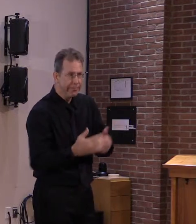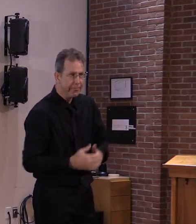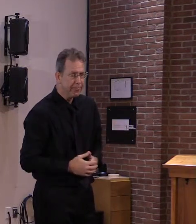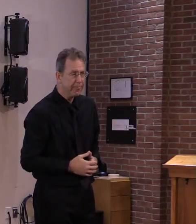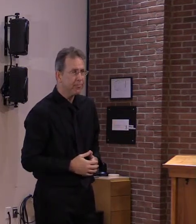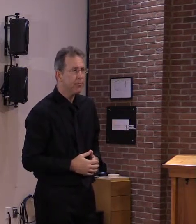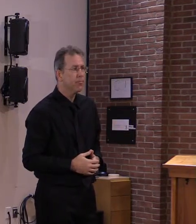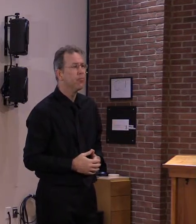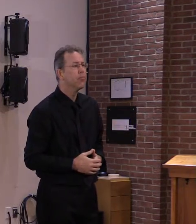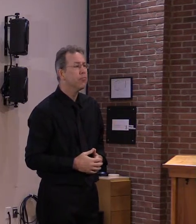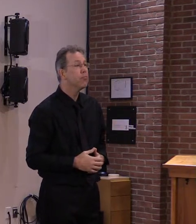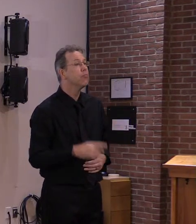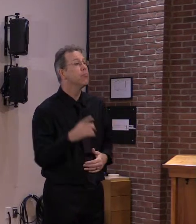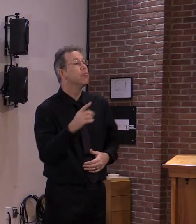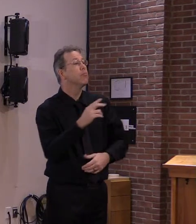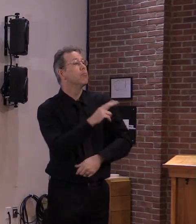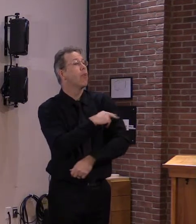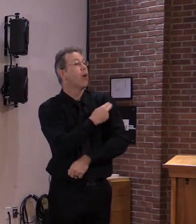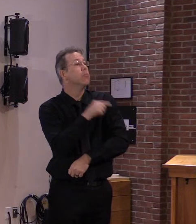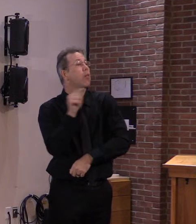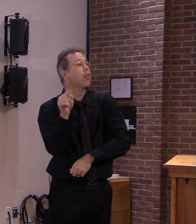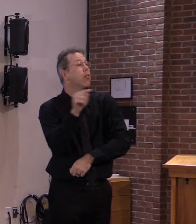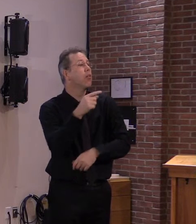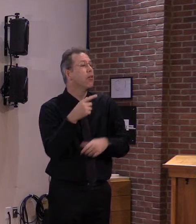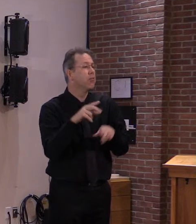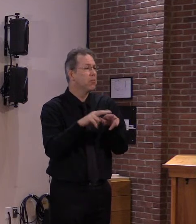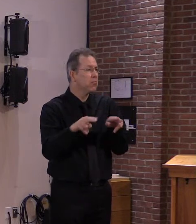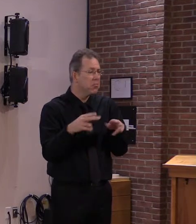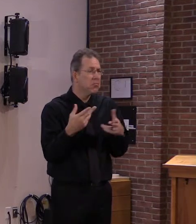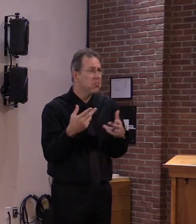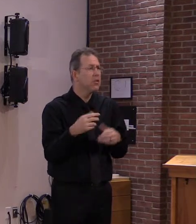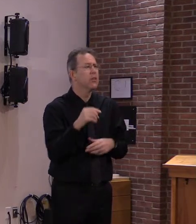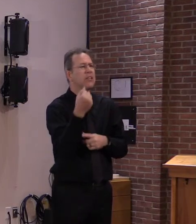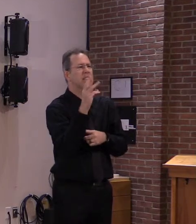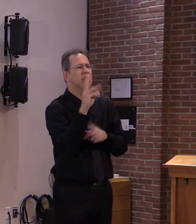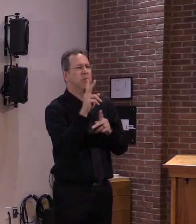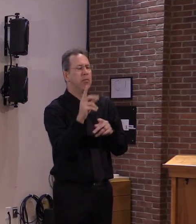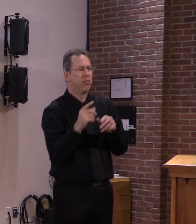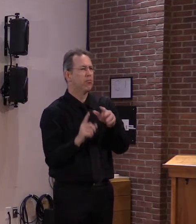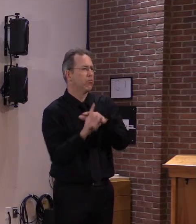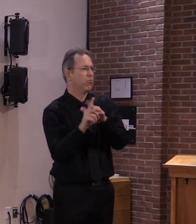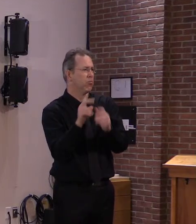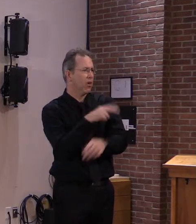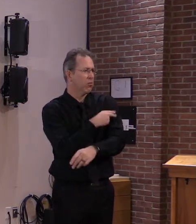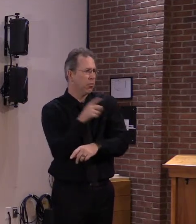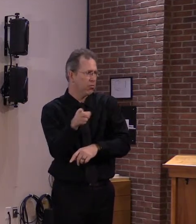so. Our guidance is designed to provide them with another tool to help them keep our schools safe.